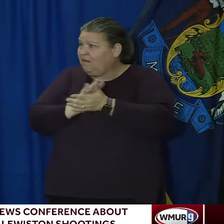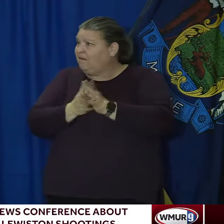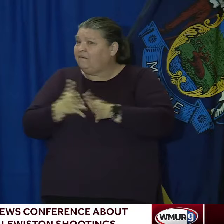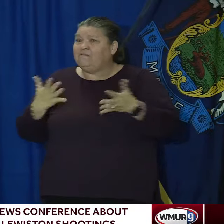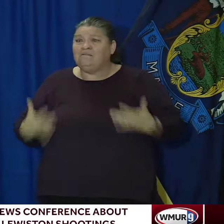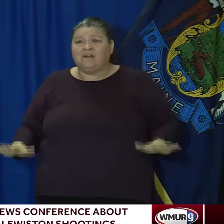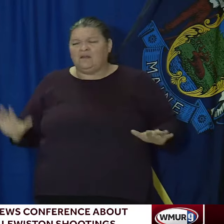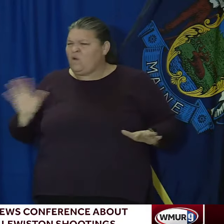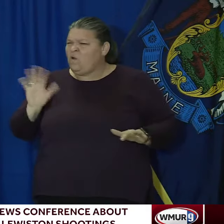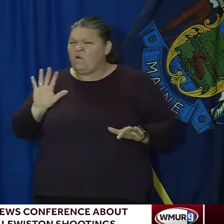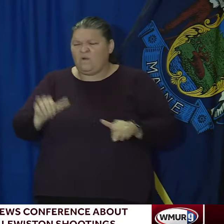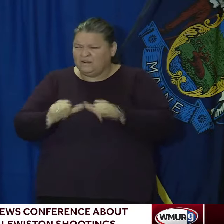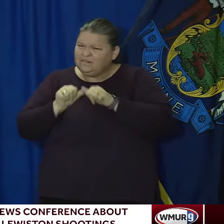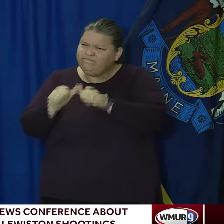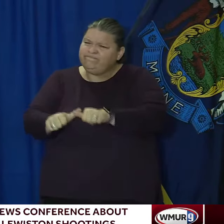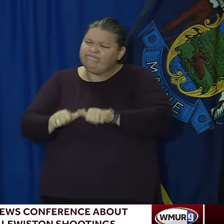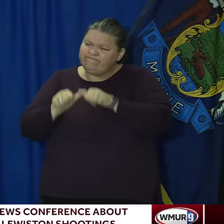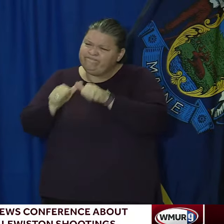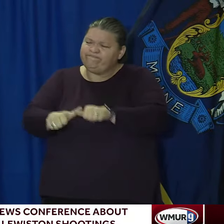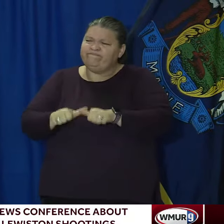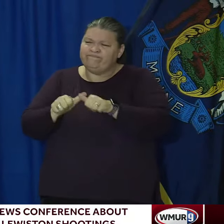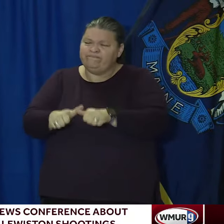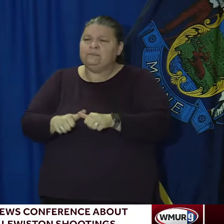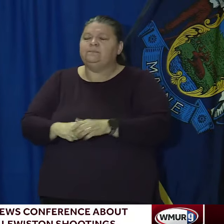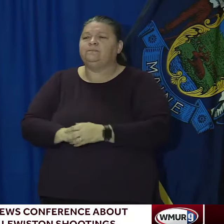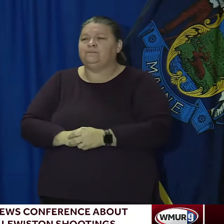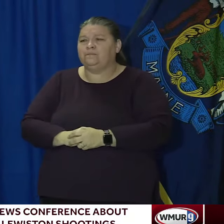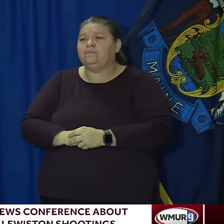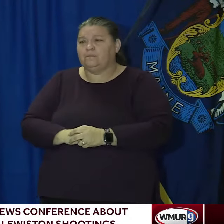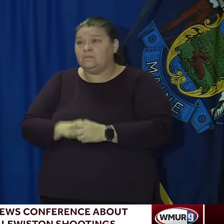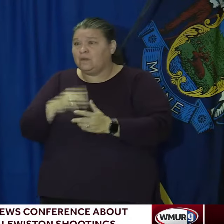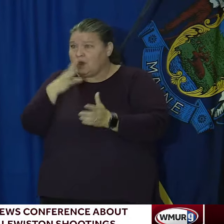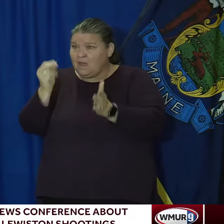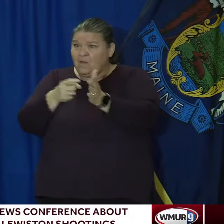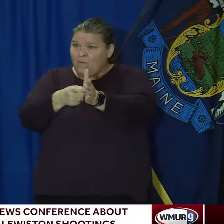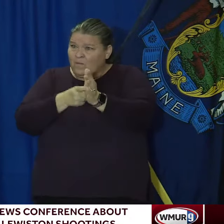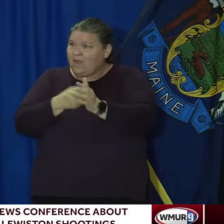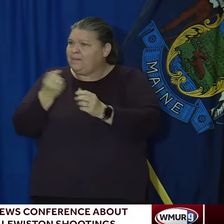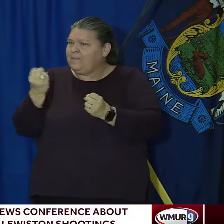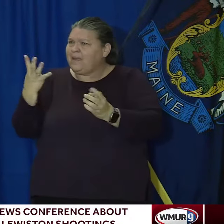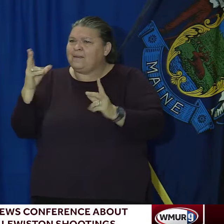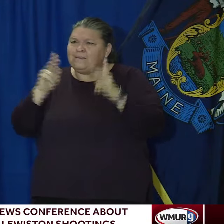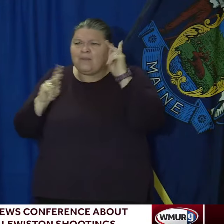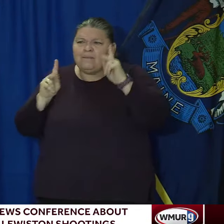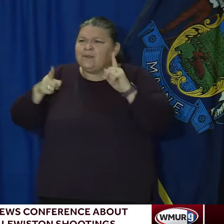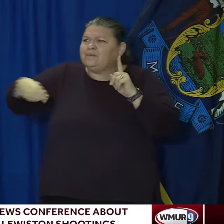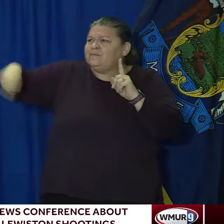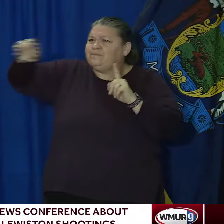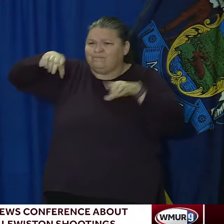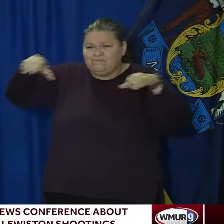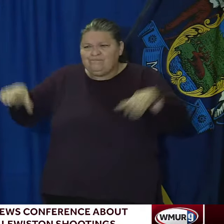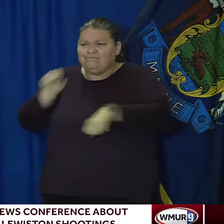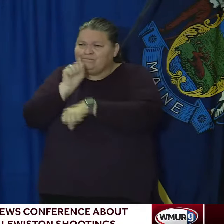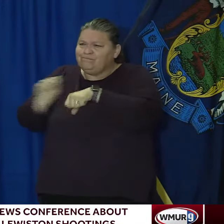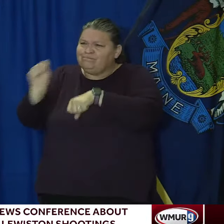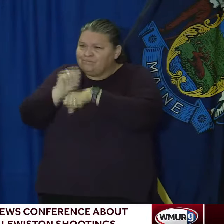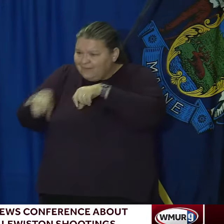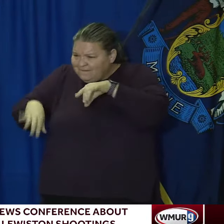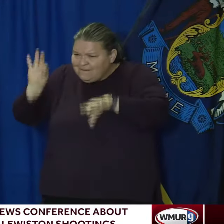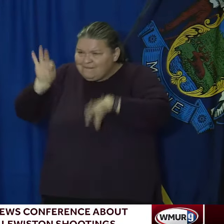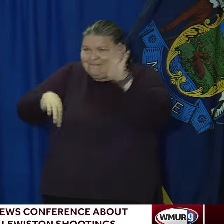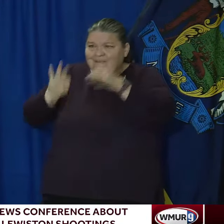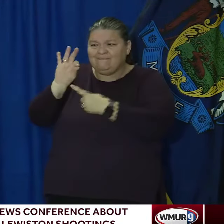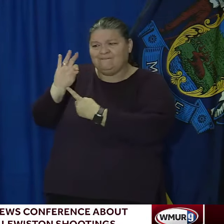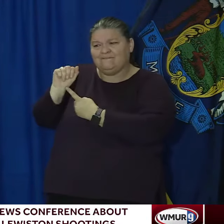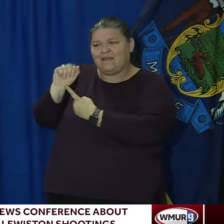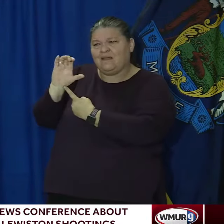and continues. And it takes a lot of people and a lot of work to determine the answers. And I will